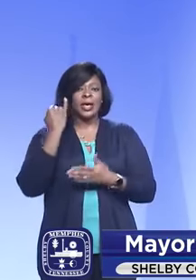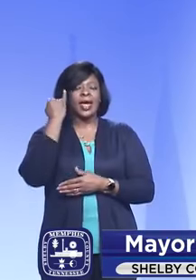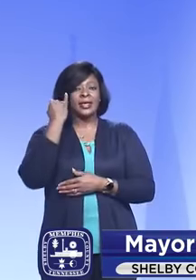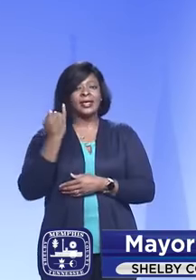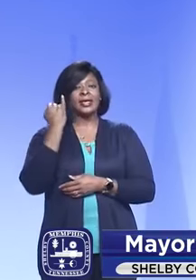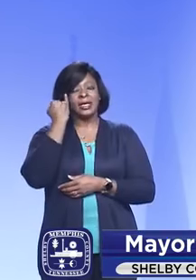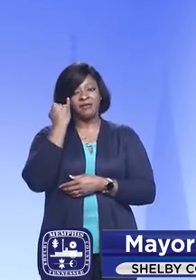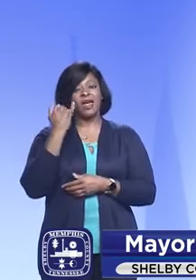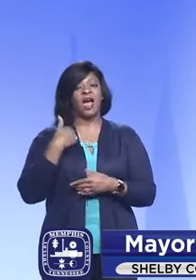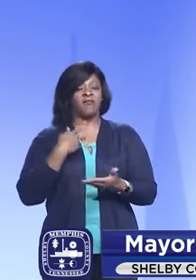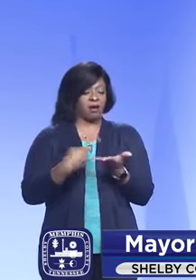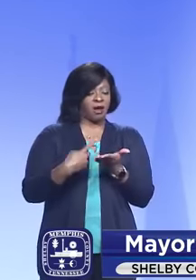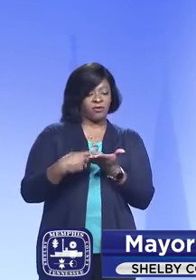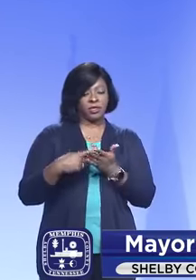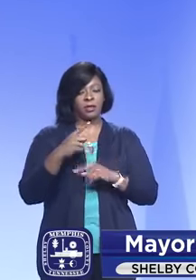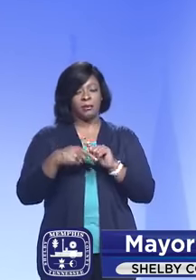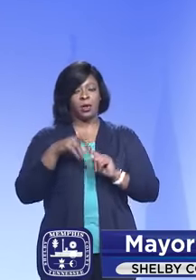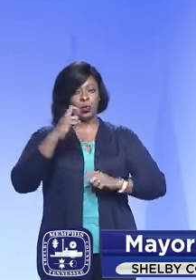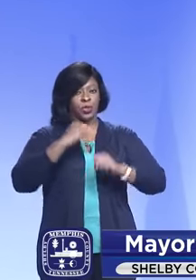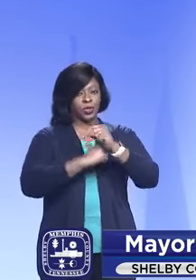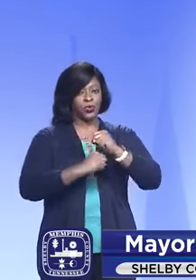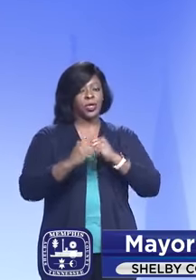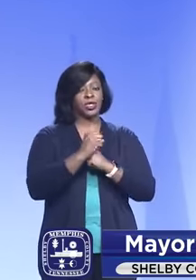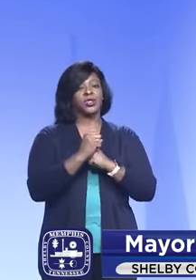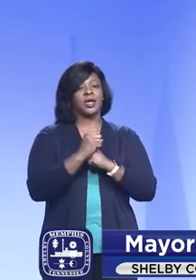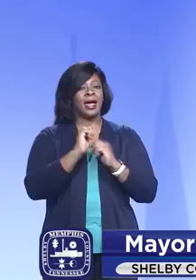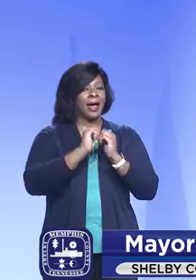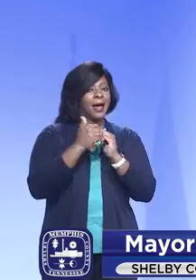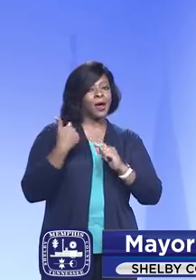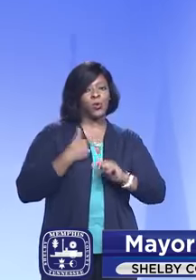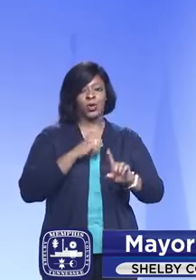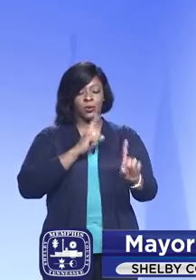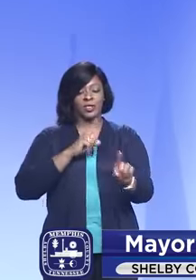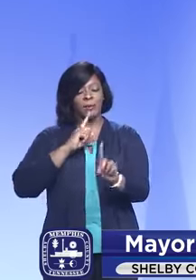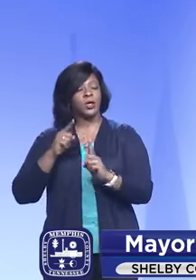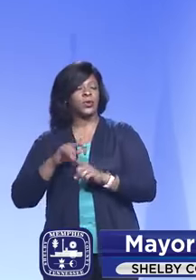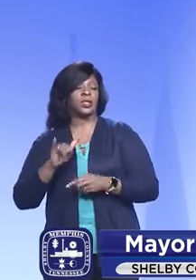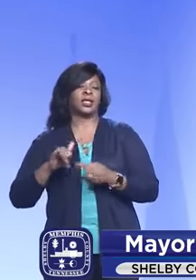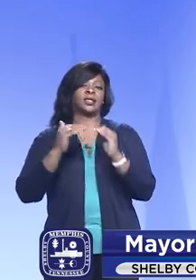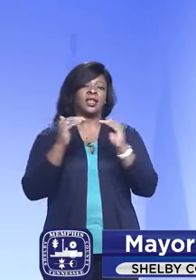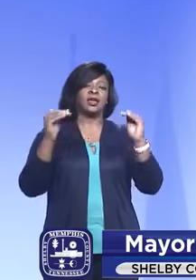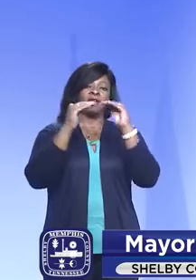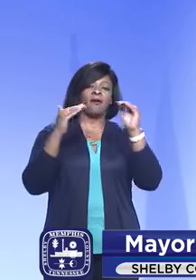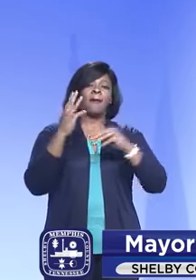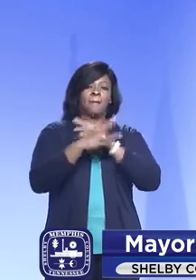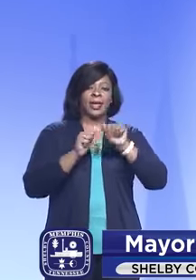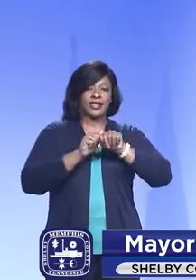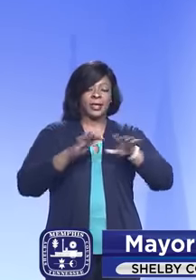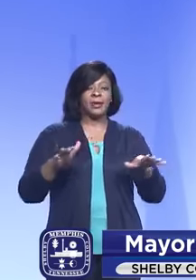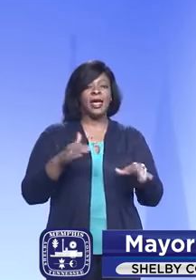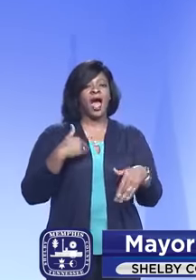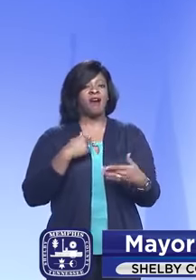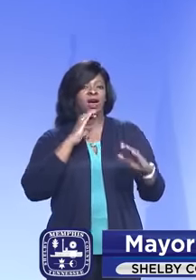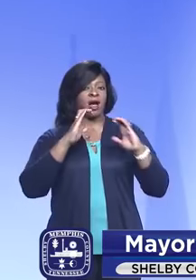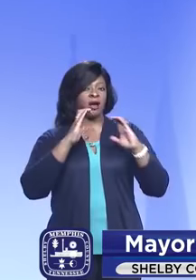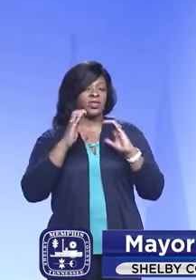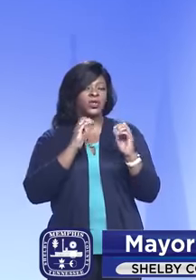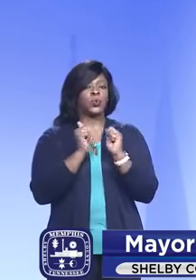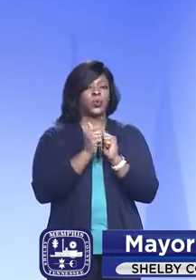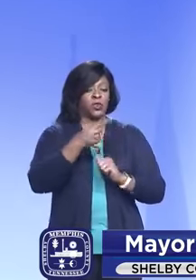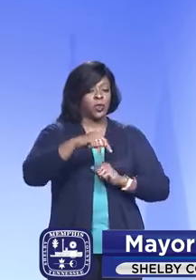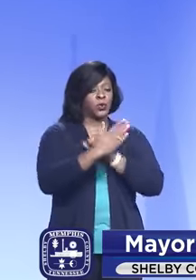if there's going to be a conversation around restructuring how we respond to this global pandemic, that there be a conversation with some of